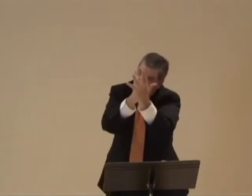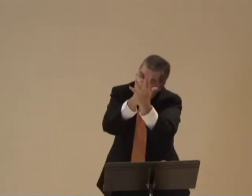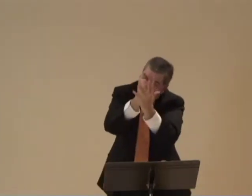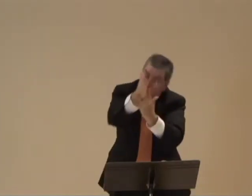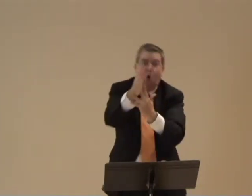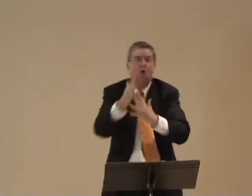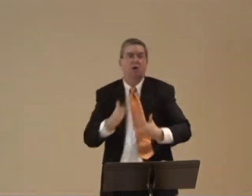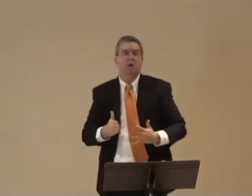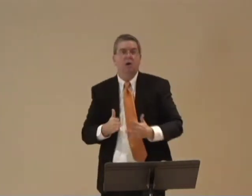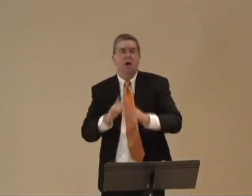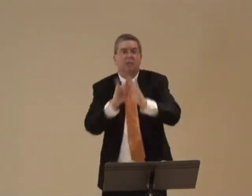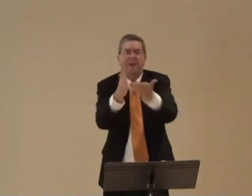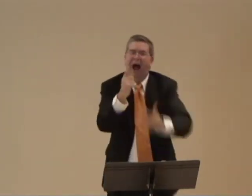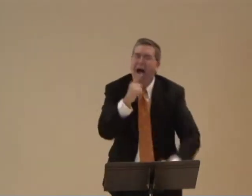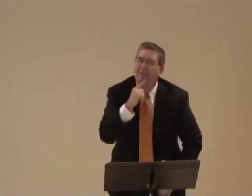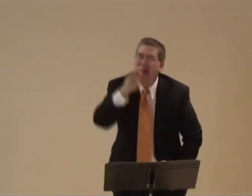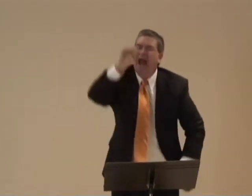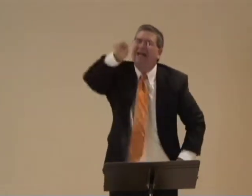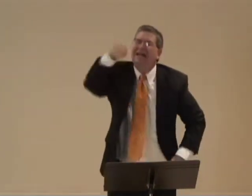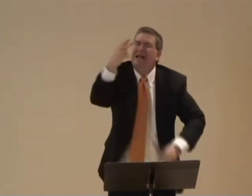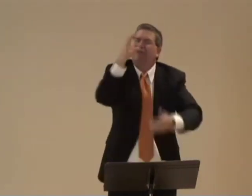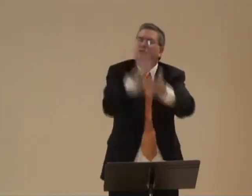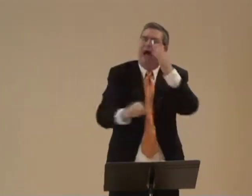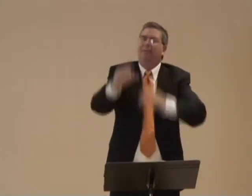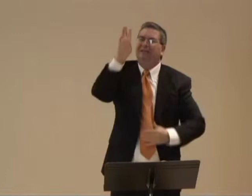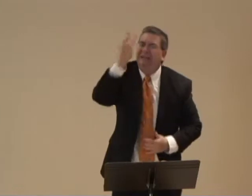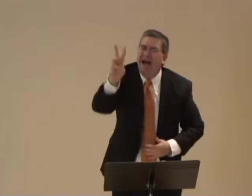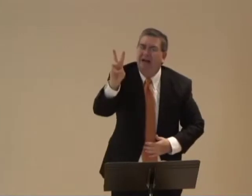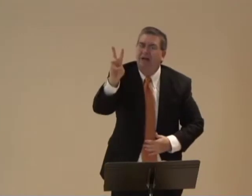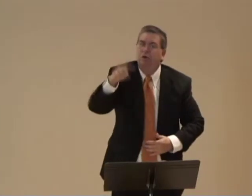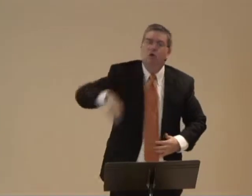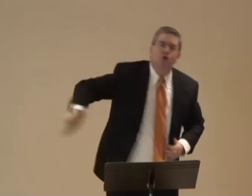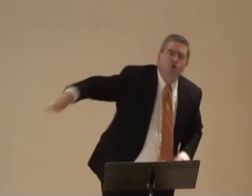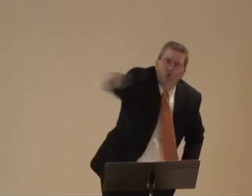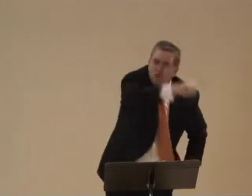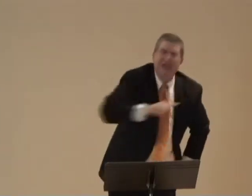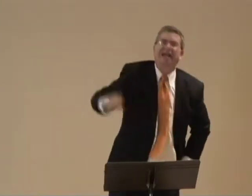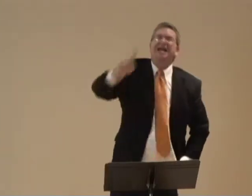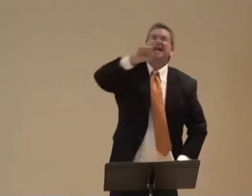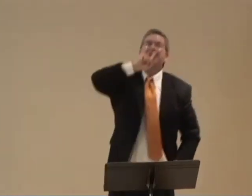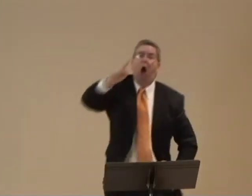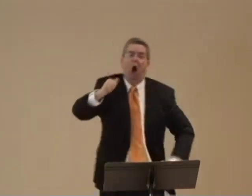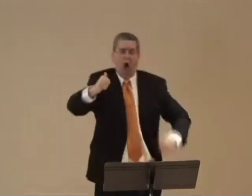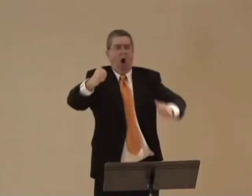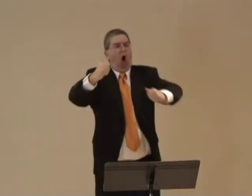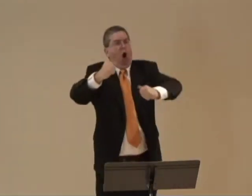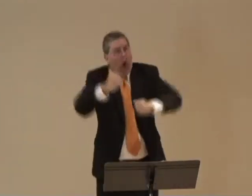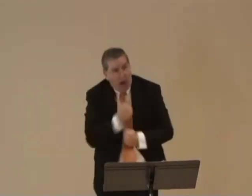I am telling you now, we must persevere. We must fight our way through this.